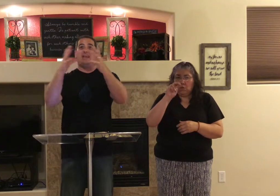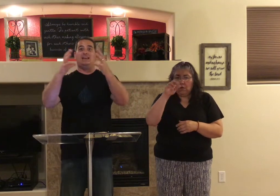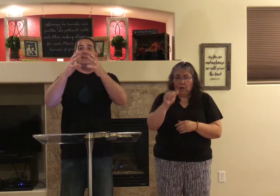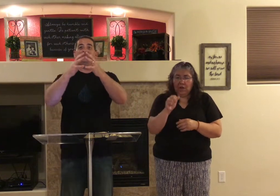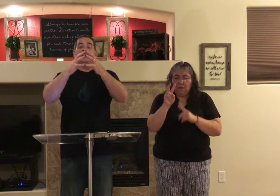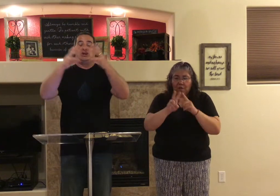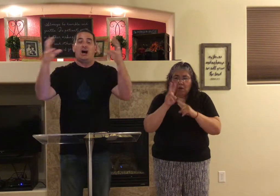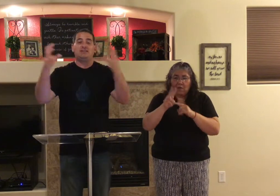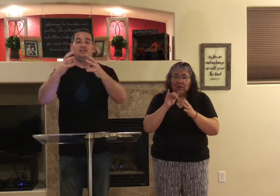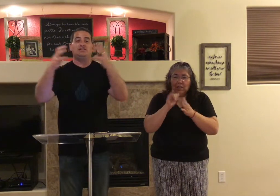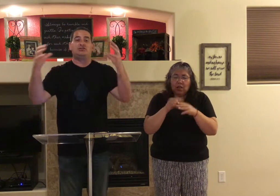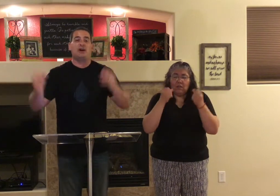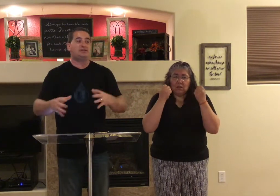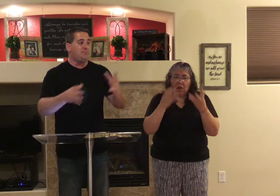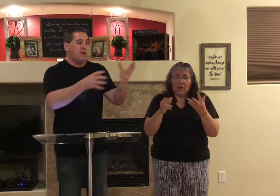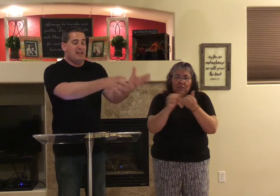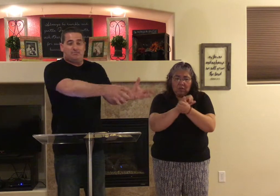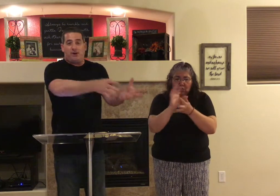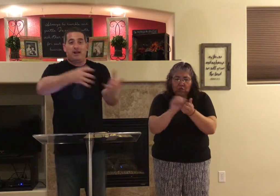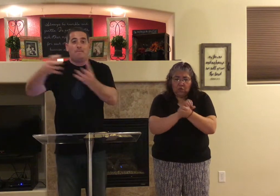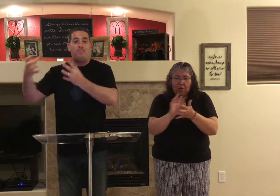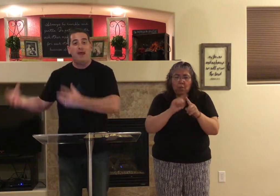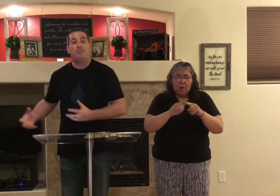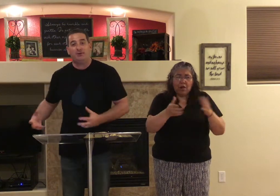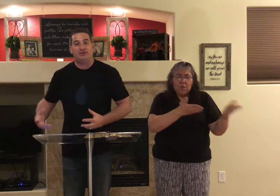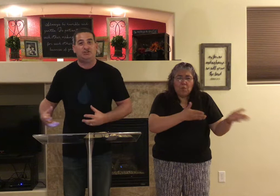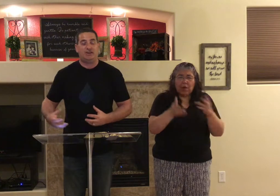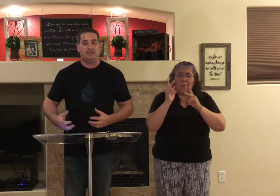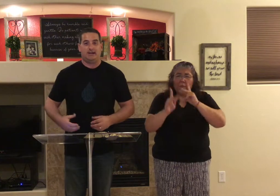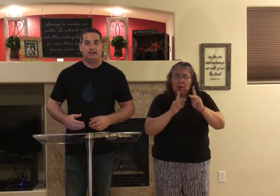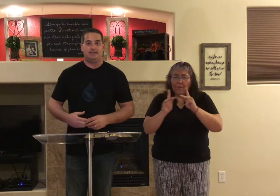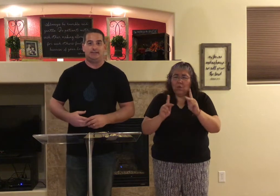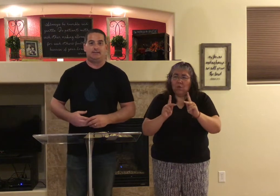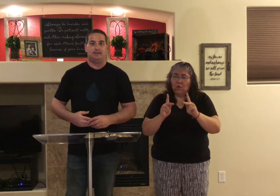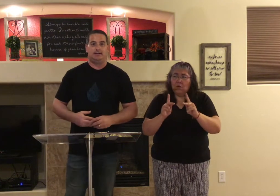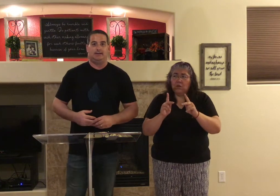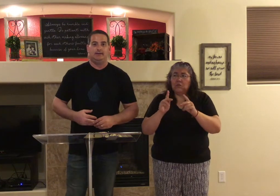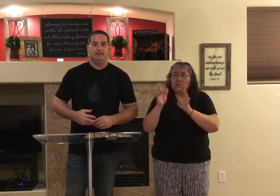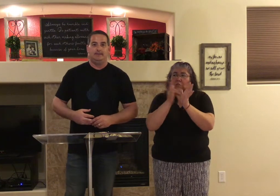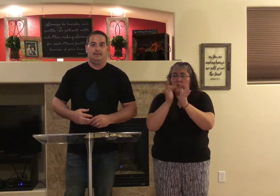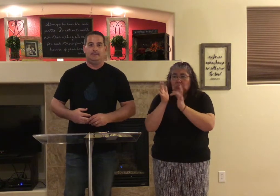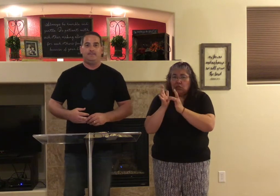is a thing that is causing destruction, but it's bringing people to Jesus.